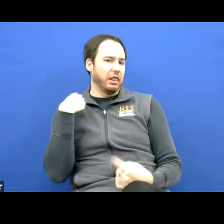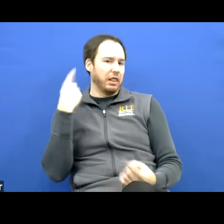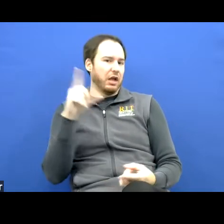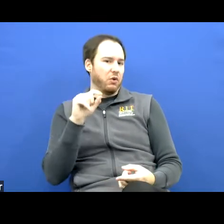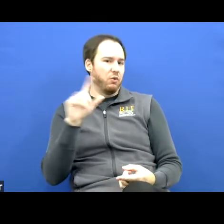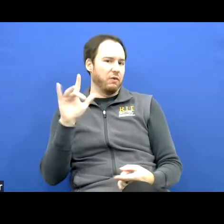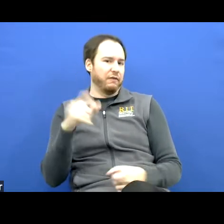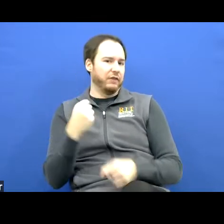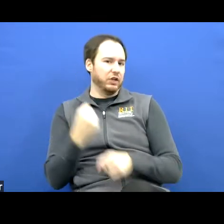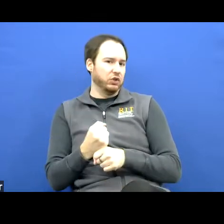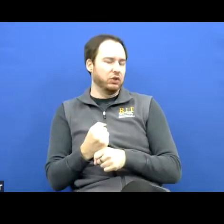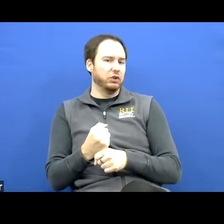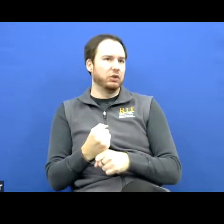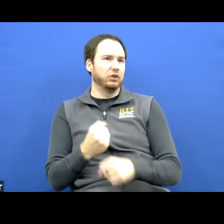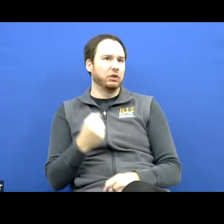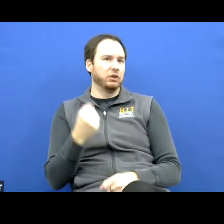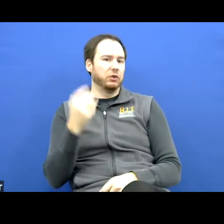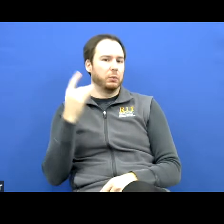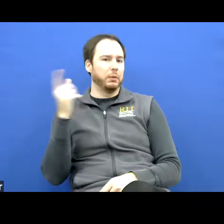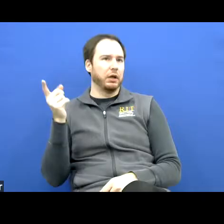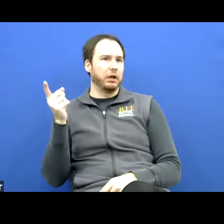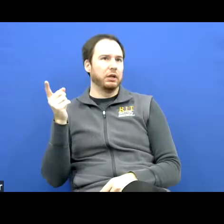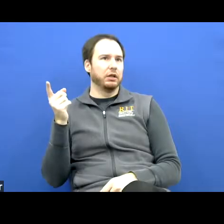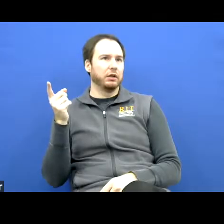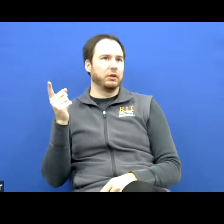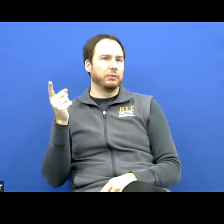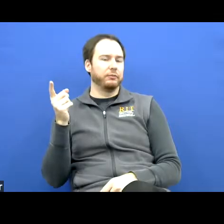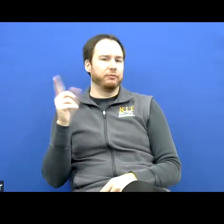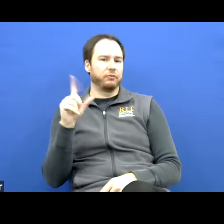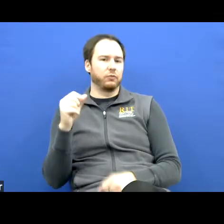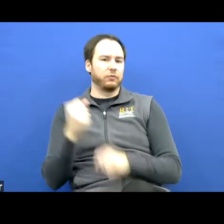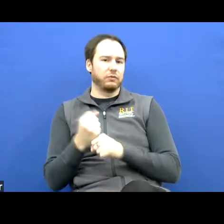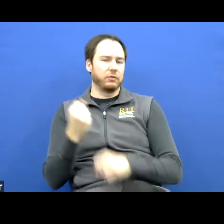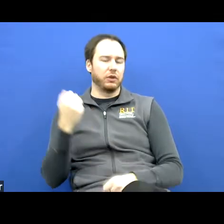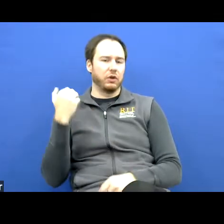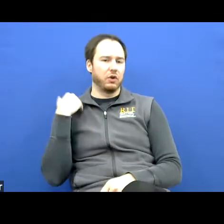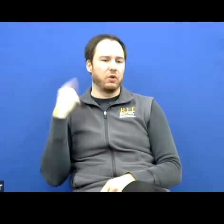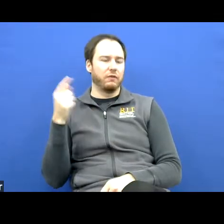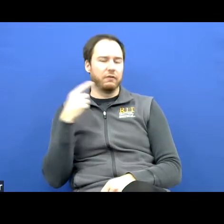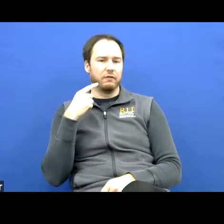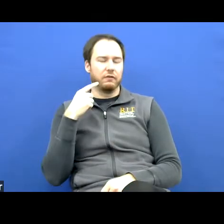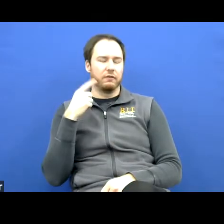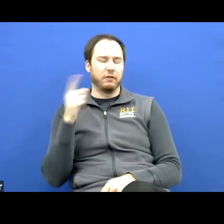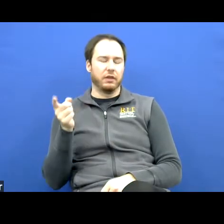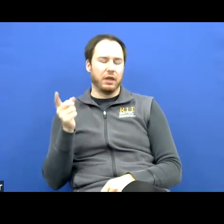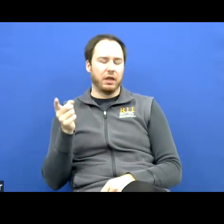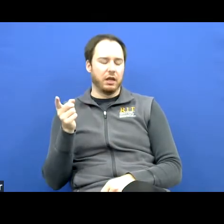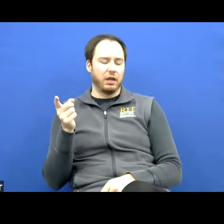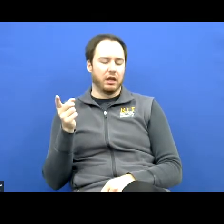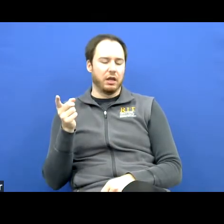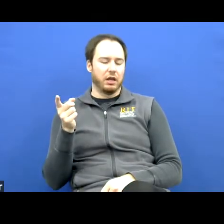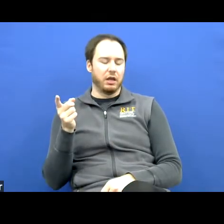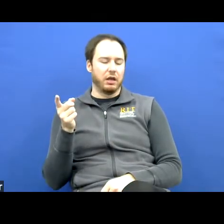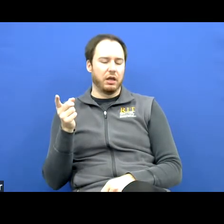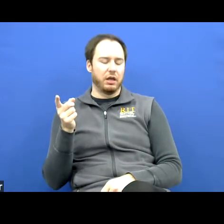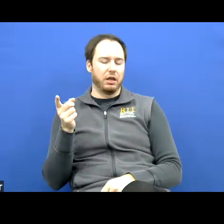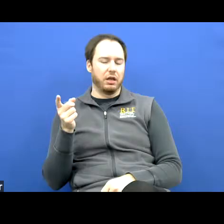years or so. And especially since about 20 years was when they